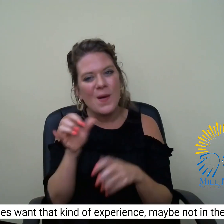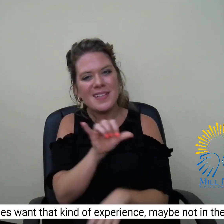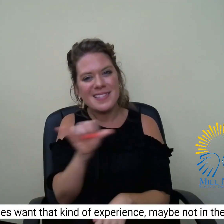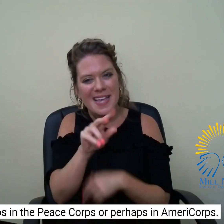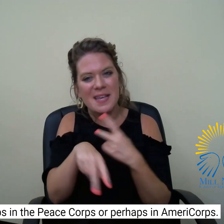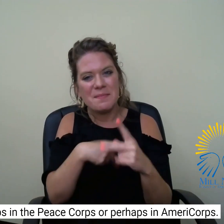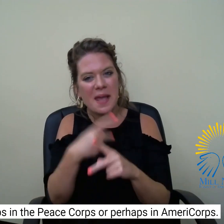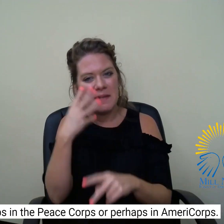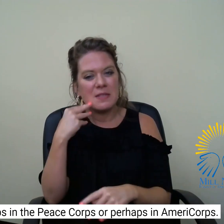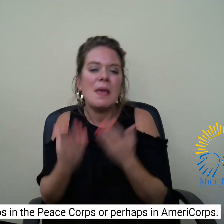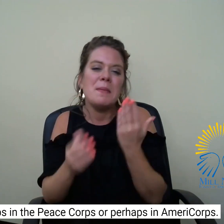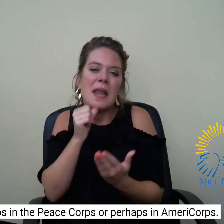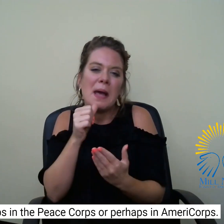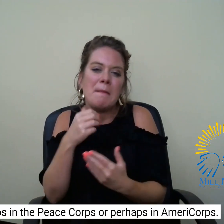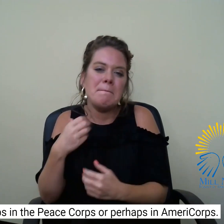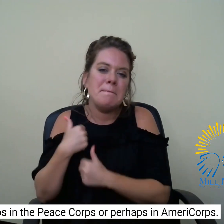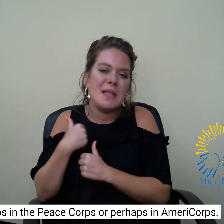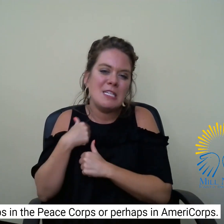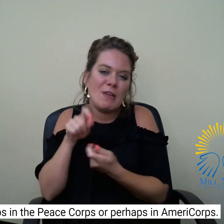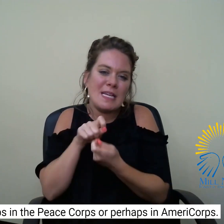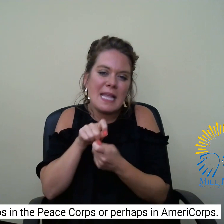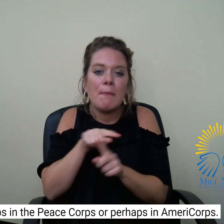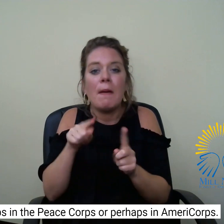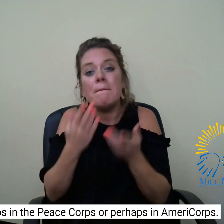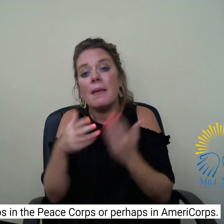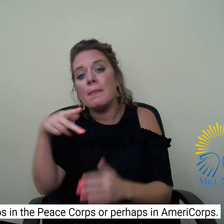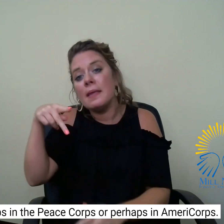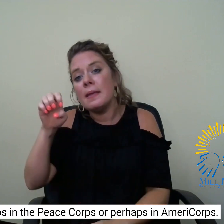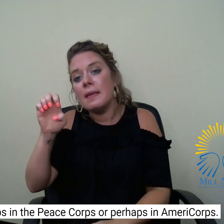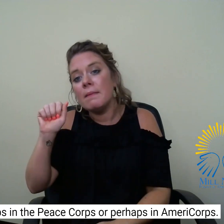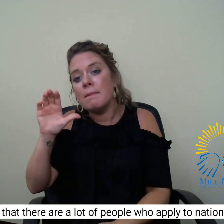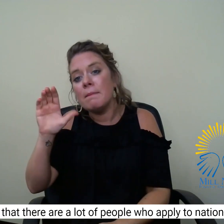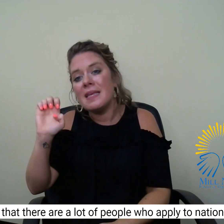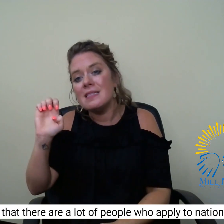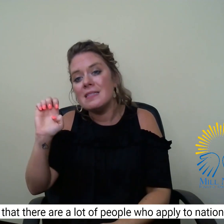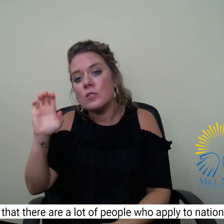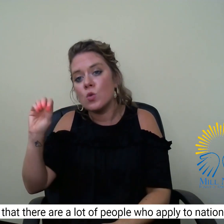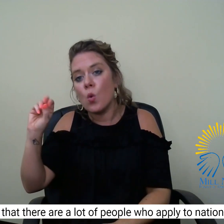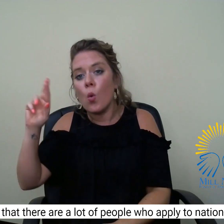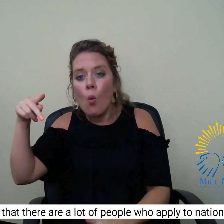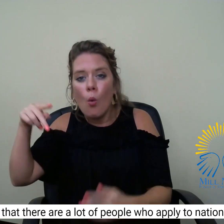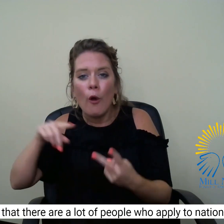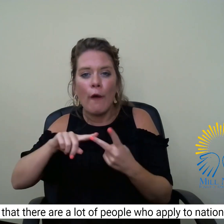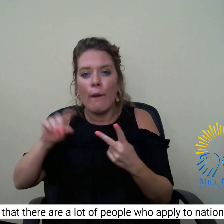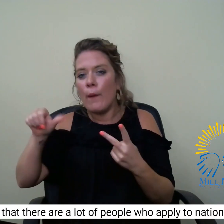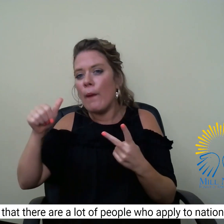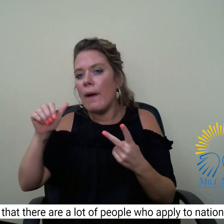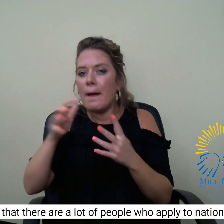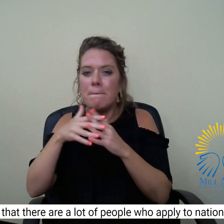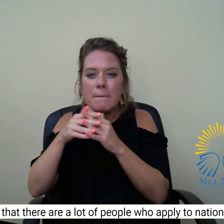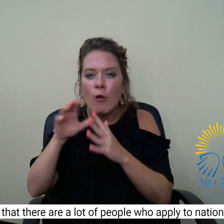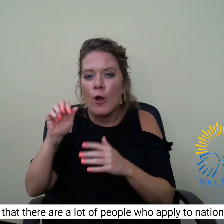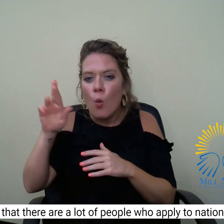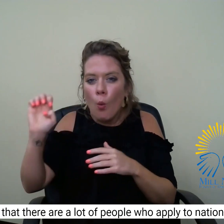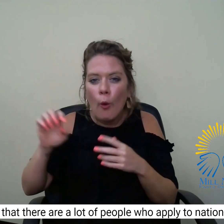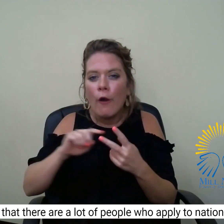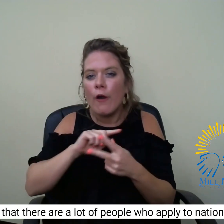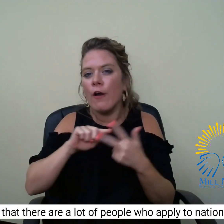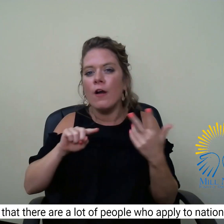the military, but perhaps in the Peace Corps or perhaps in AmeriCorps. And actually, I learned that there are a lot of people